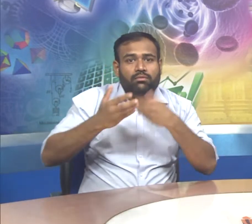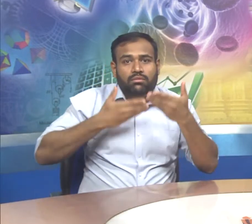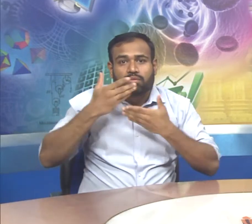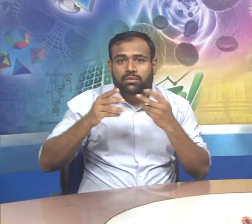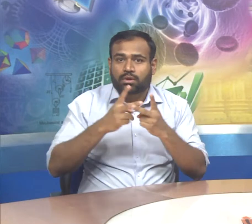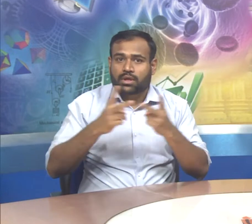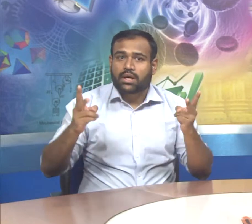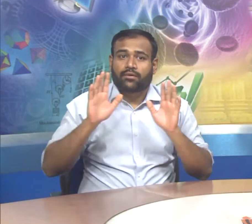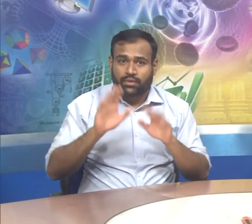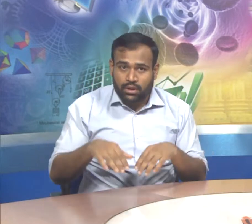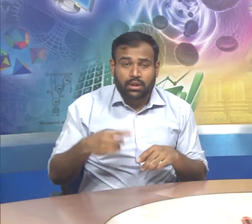jurisdiction.